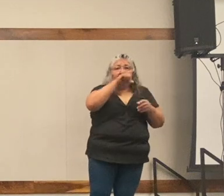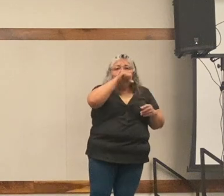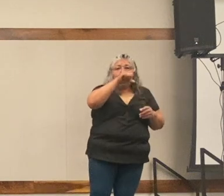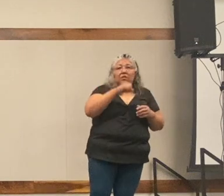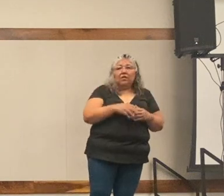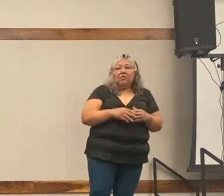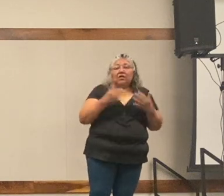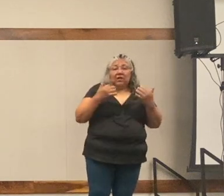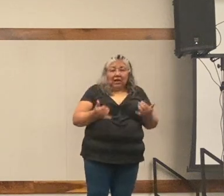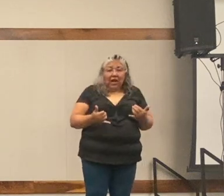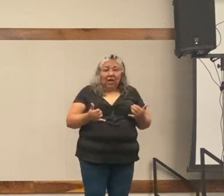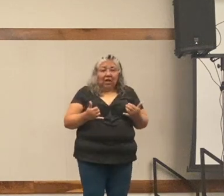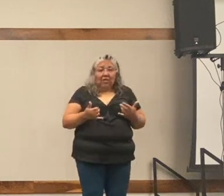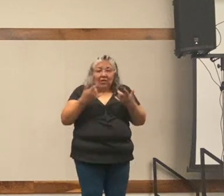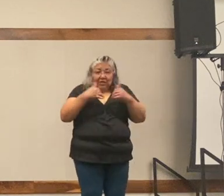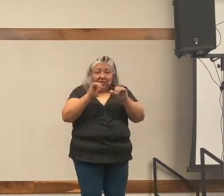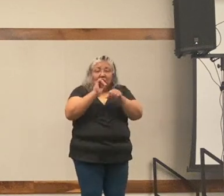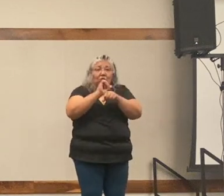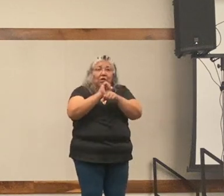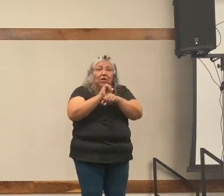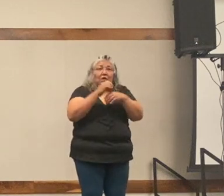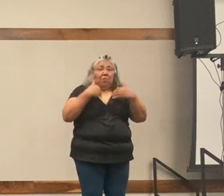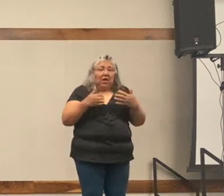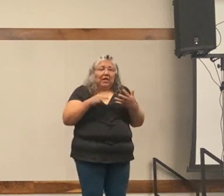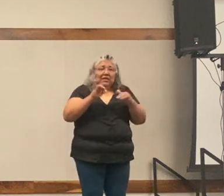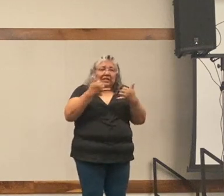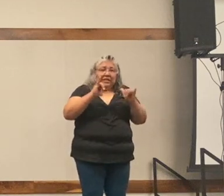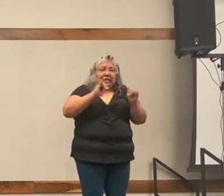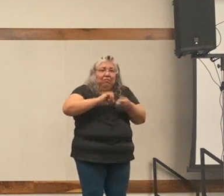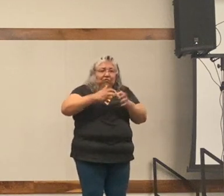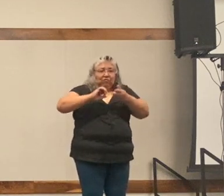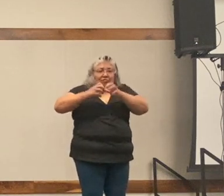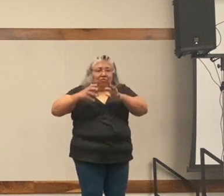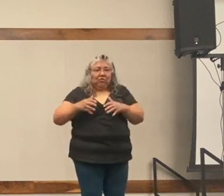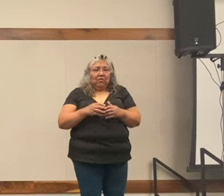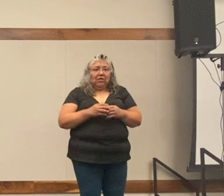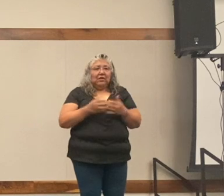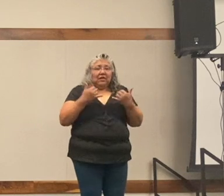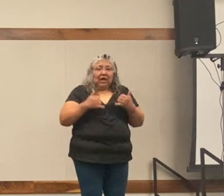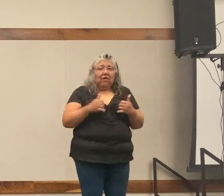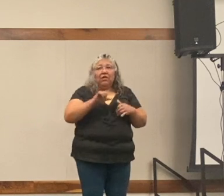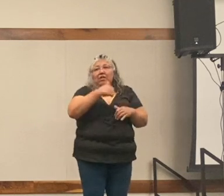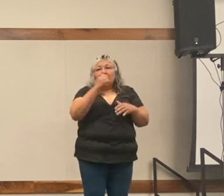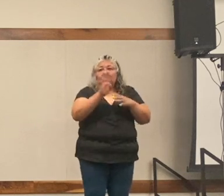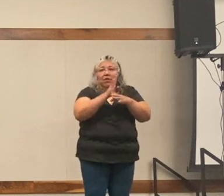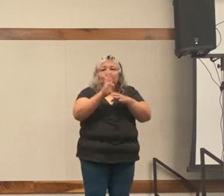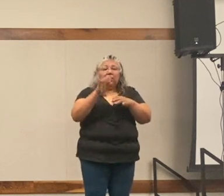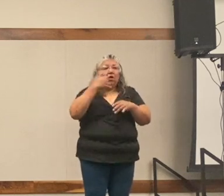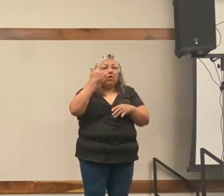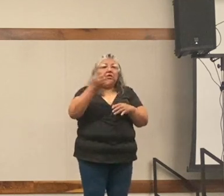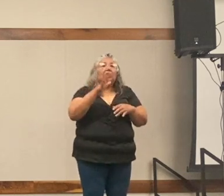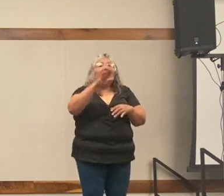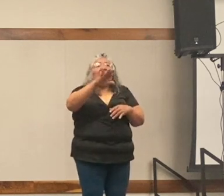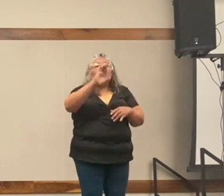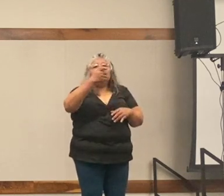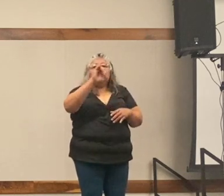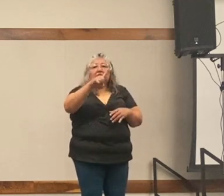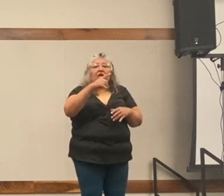right? Now, he's still working. Body's still beat up. Body's still broken, right? So then another company called him up and said, hey,